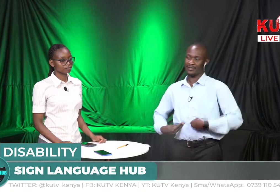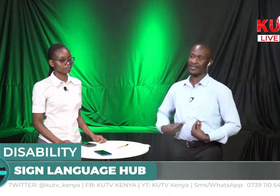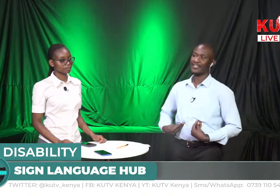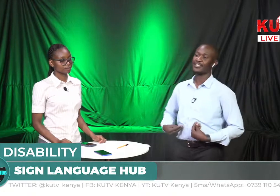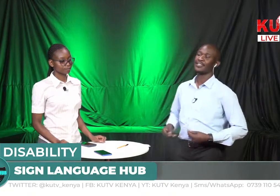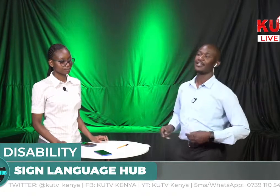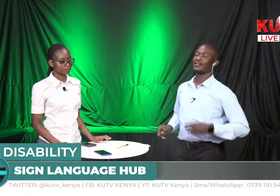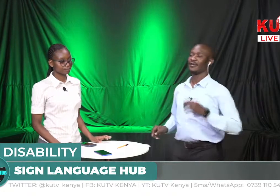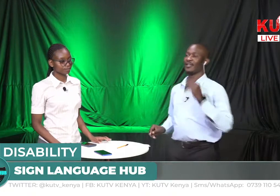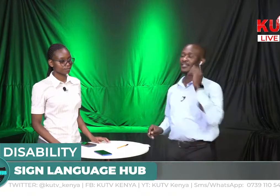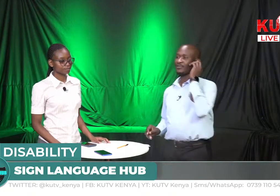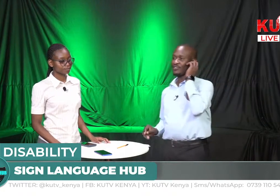right? Okay, let's continue.